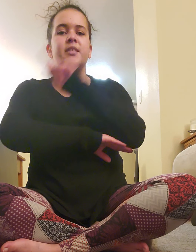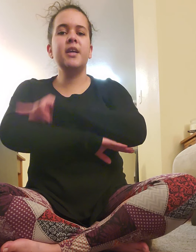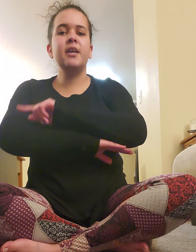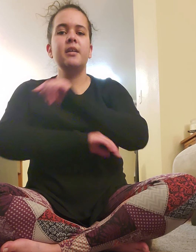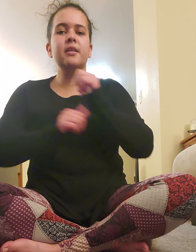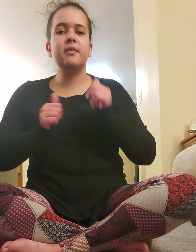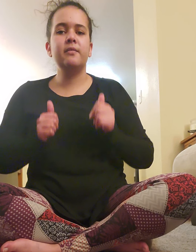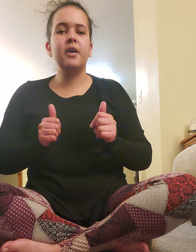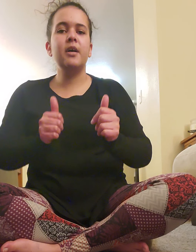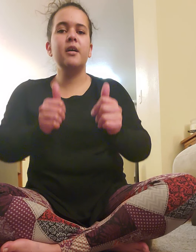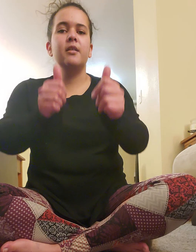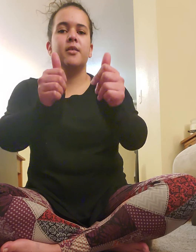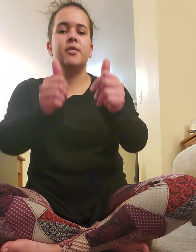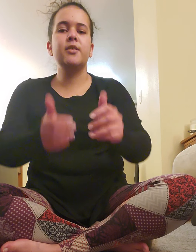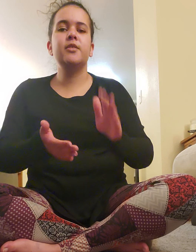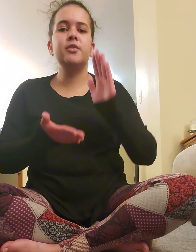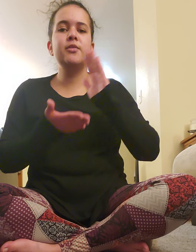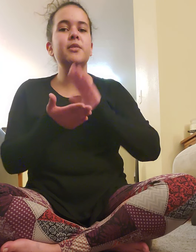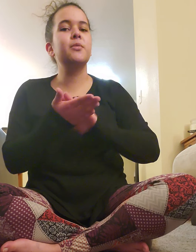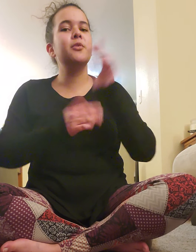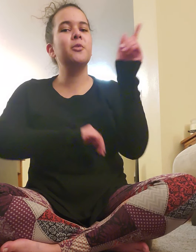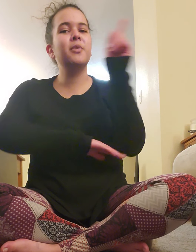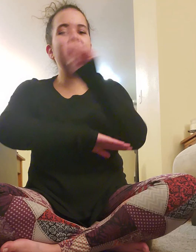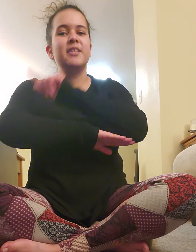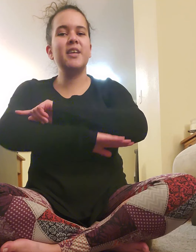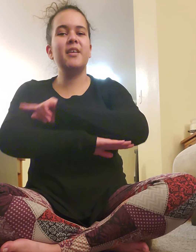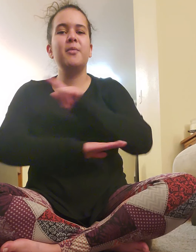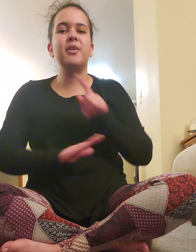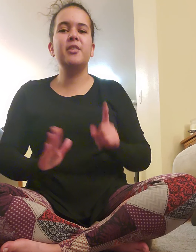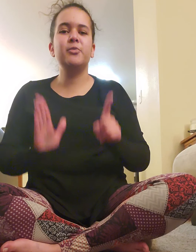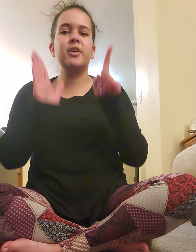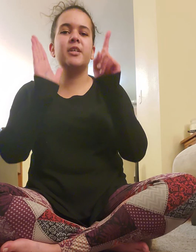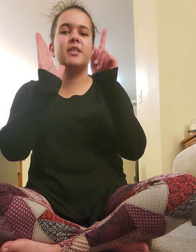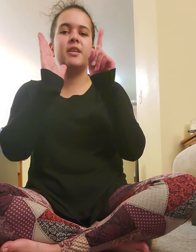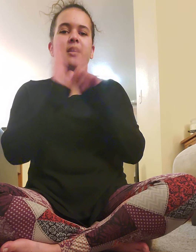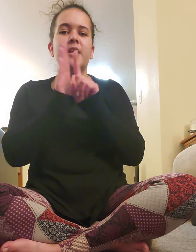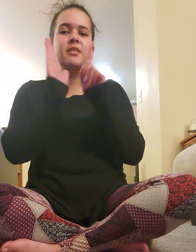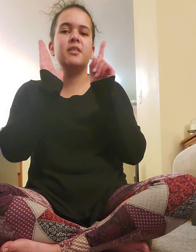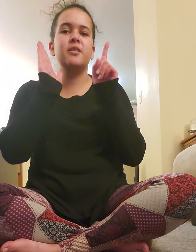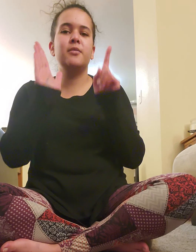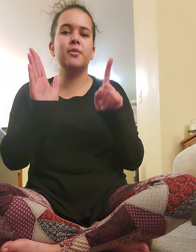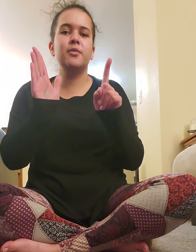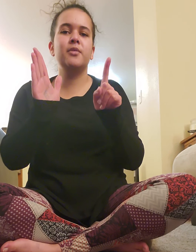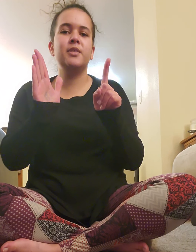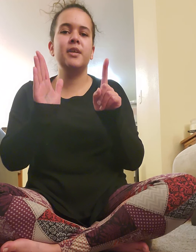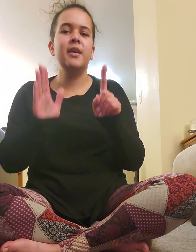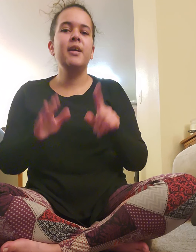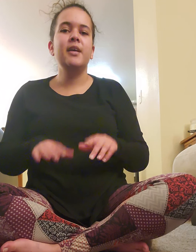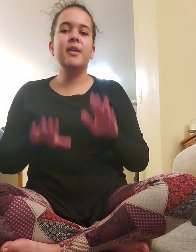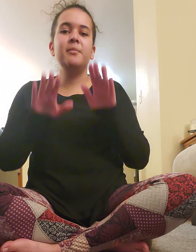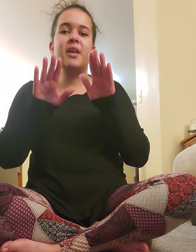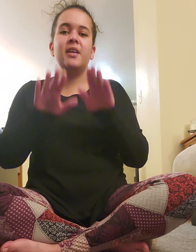day. It followed her to school one day, which was against the rules. It made